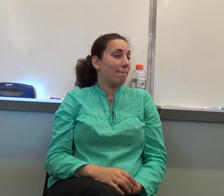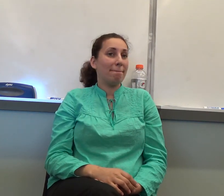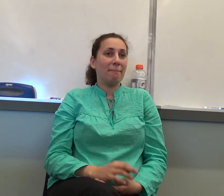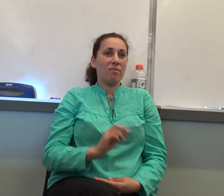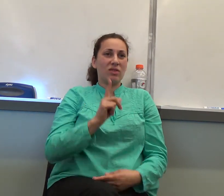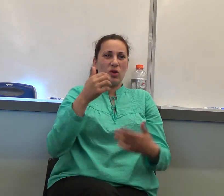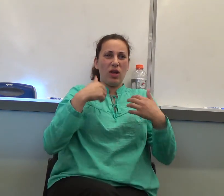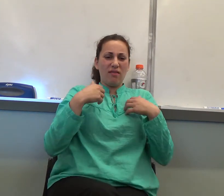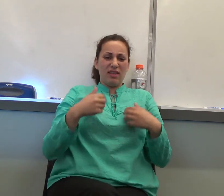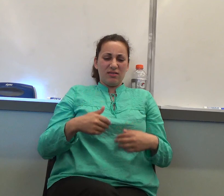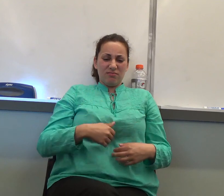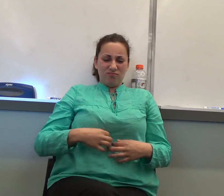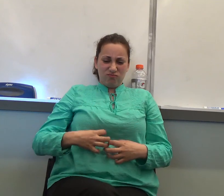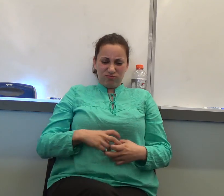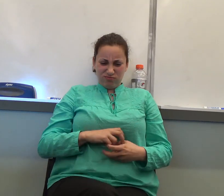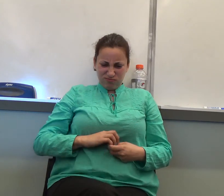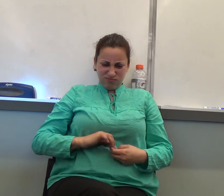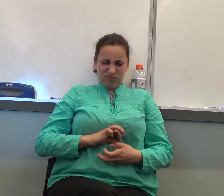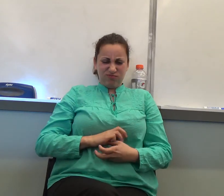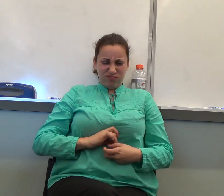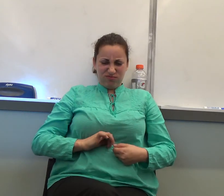afterward. Yeah.